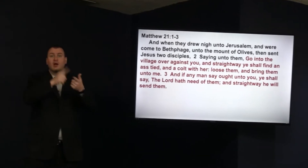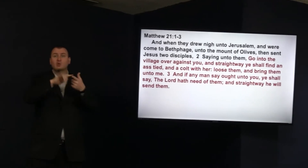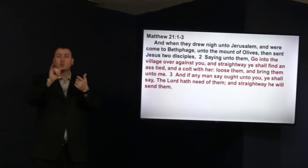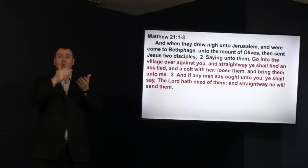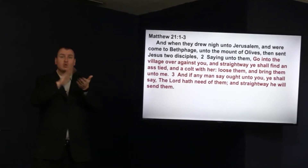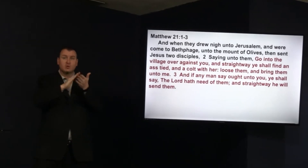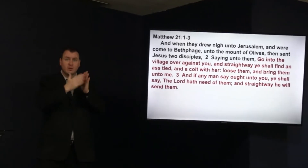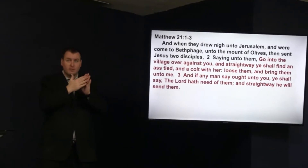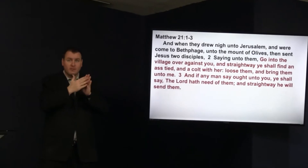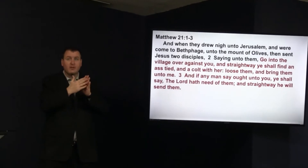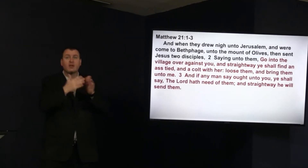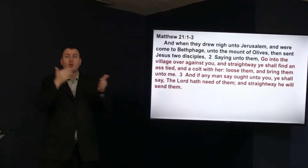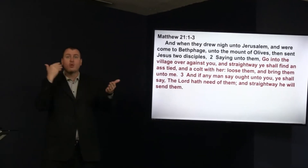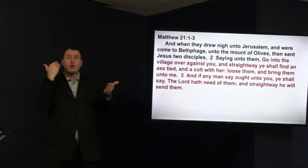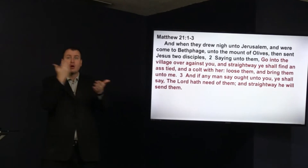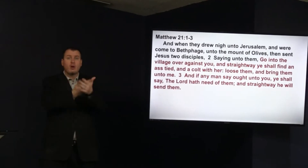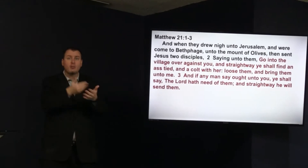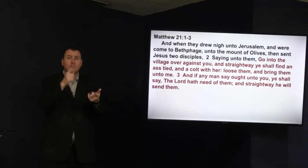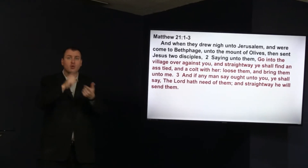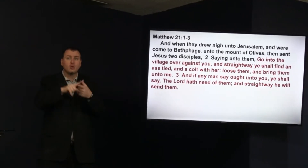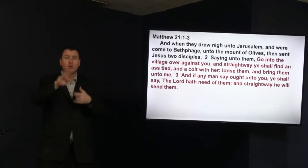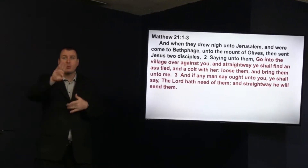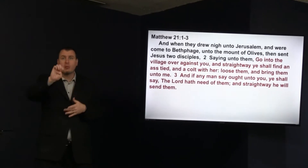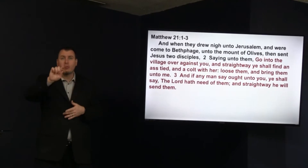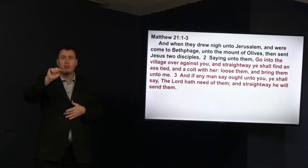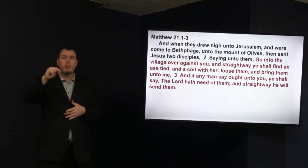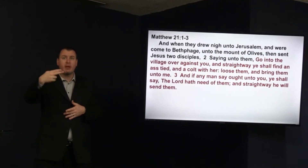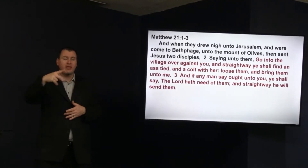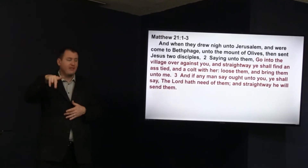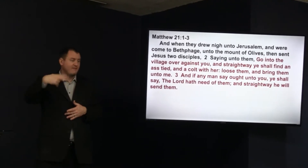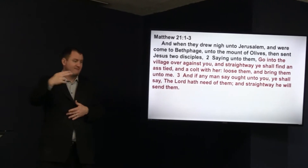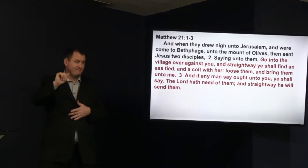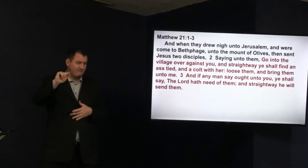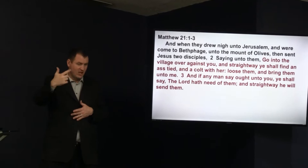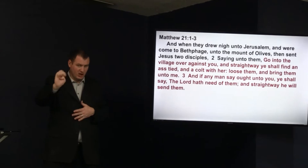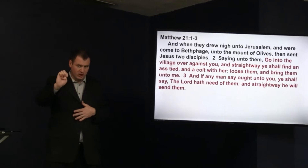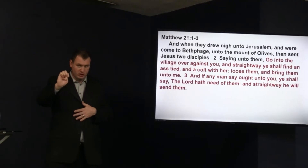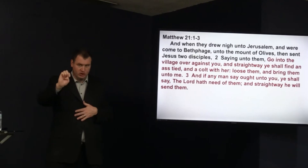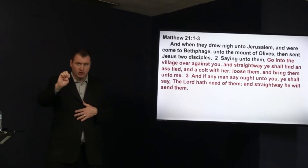All right, verses 1 to 3. And when they drew nigh unto Jerusalem, and were come to